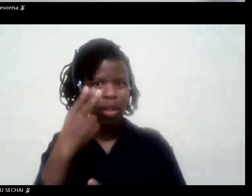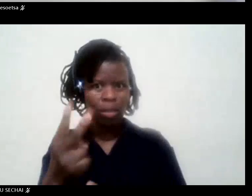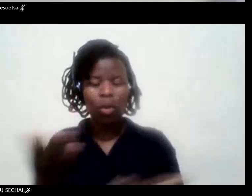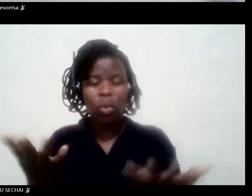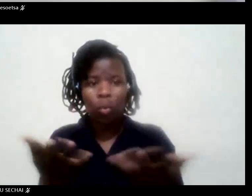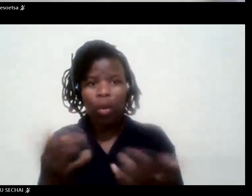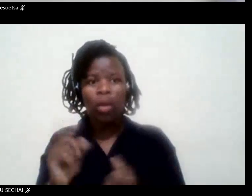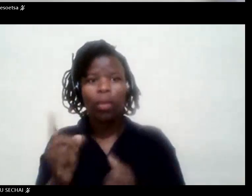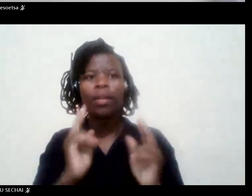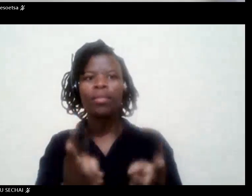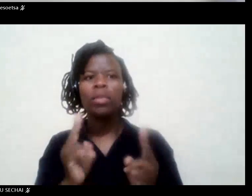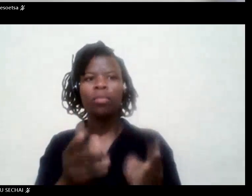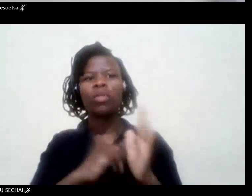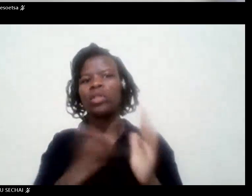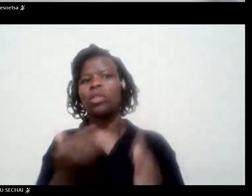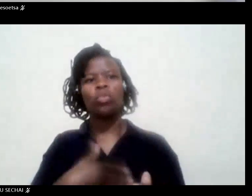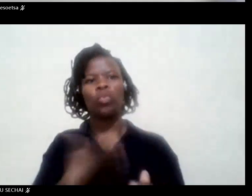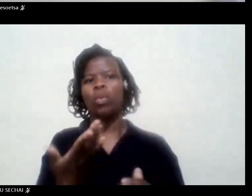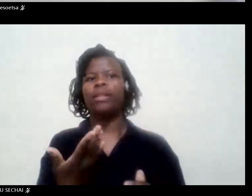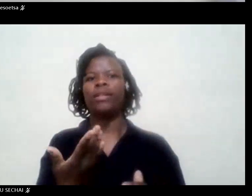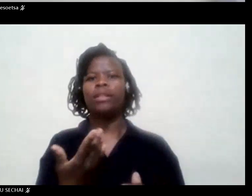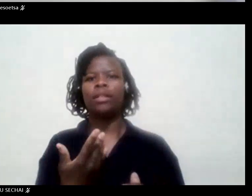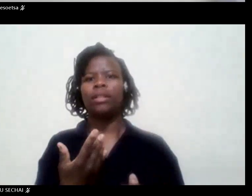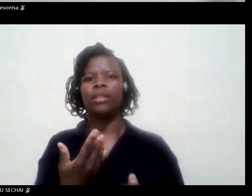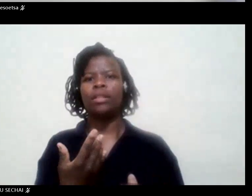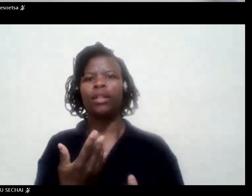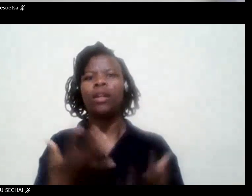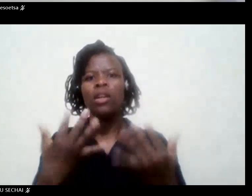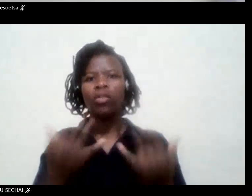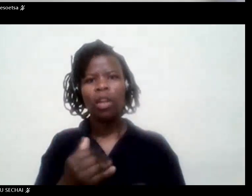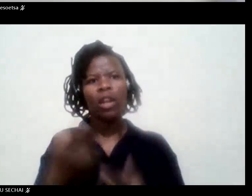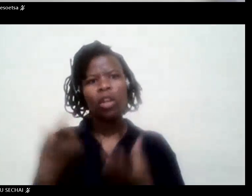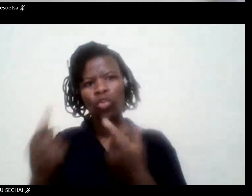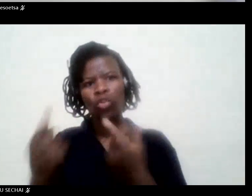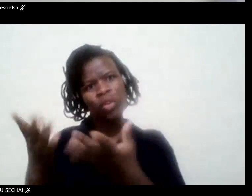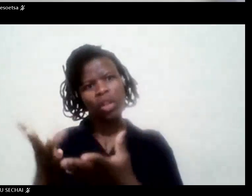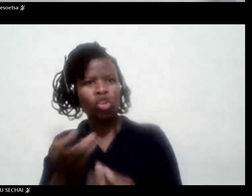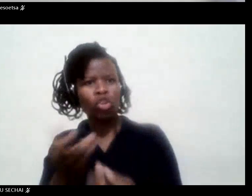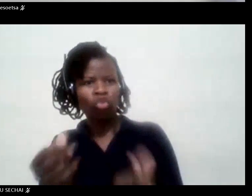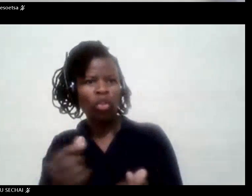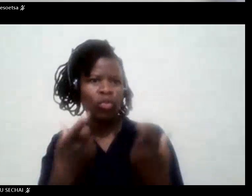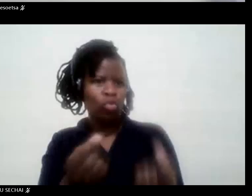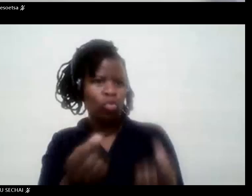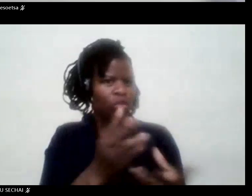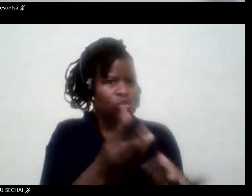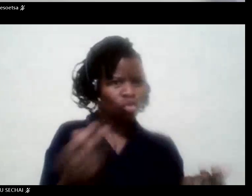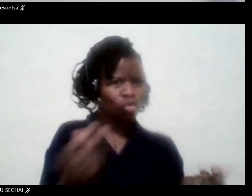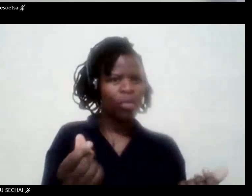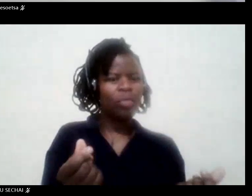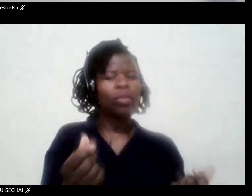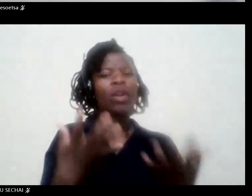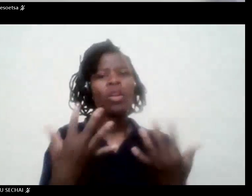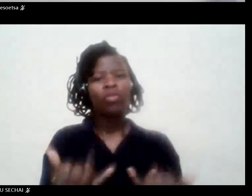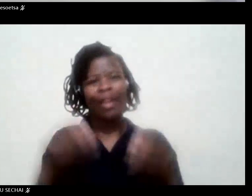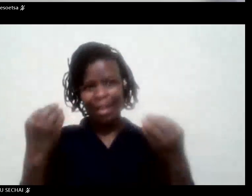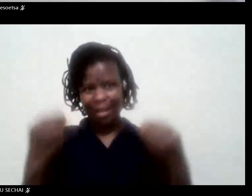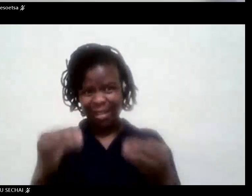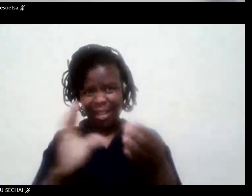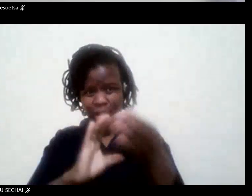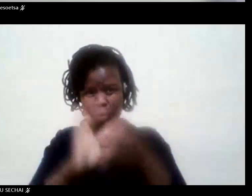people just want to go, oh, we've done this, it's sorted. We've done that, it's sorted. We've done this, it's sorted. So part of the reason for this course